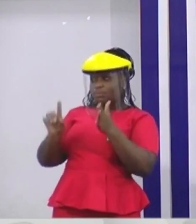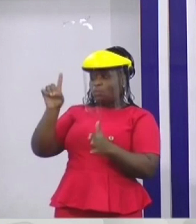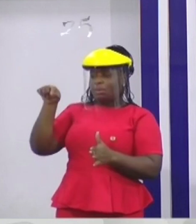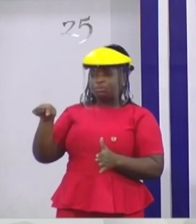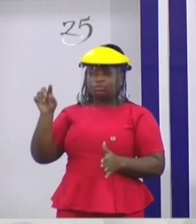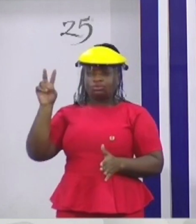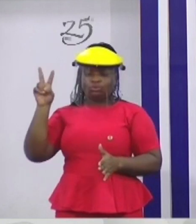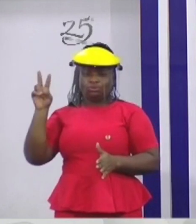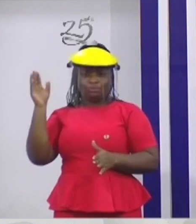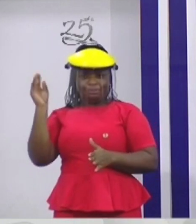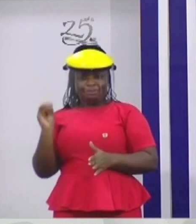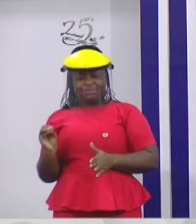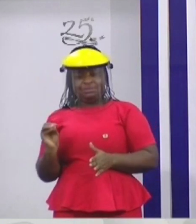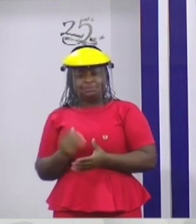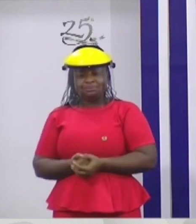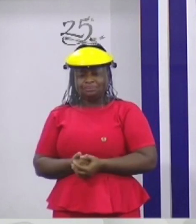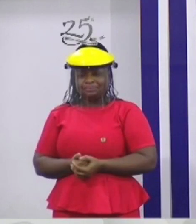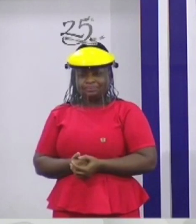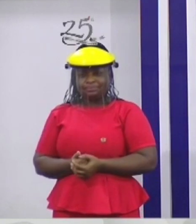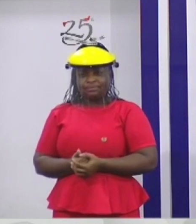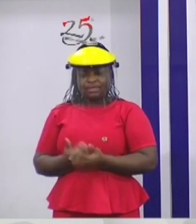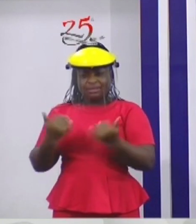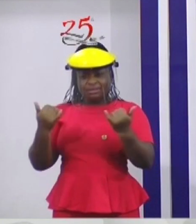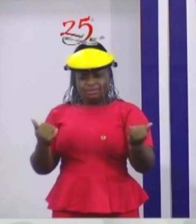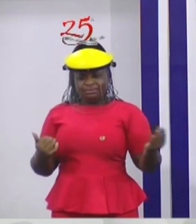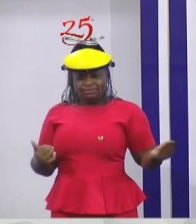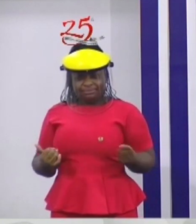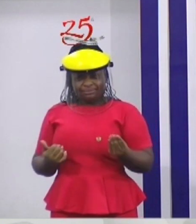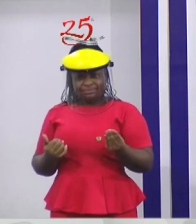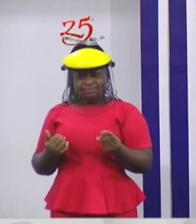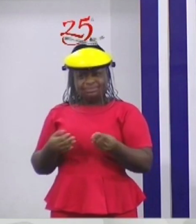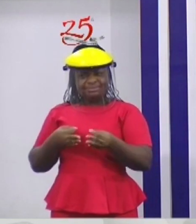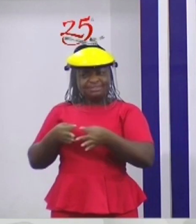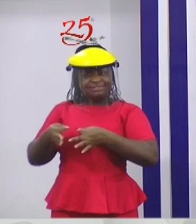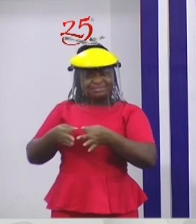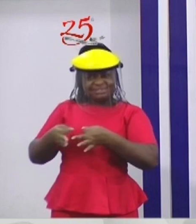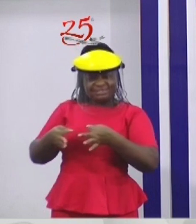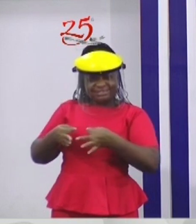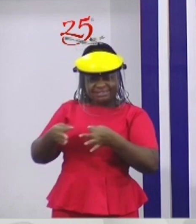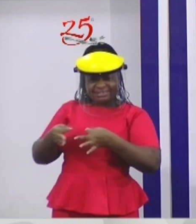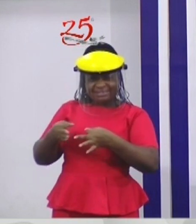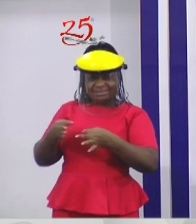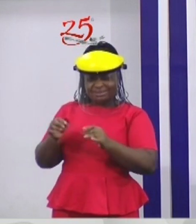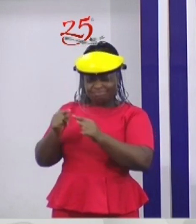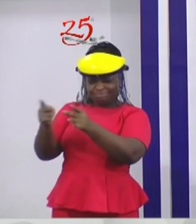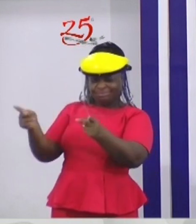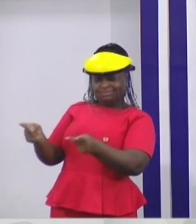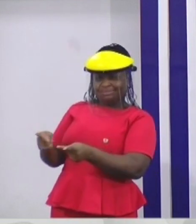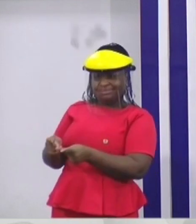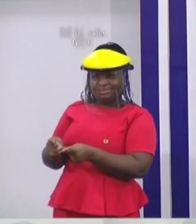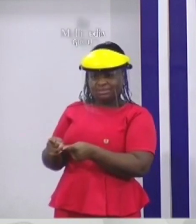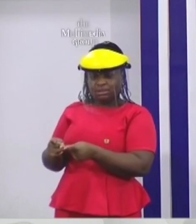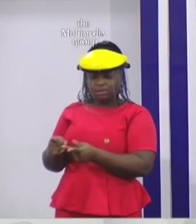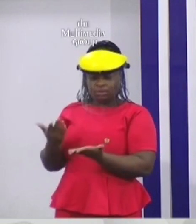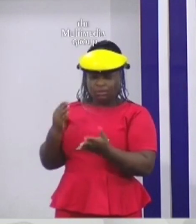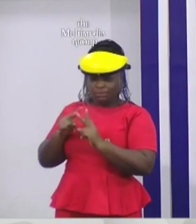and 2%. We're also going to take a hit on the macro-fiscal position, and